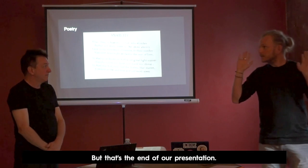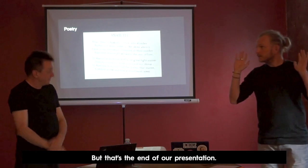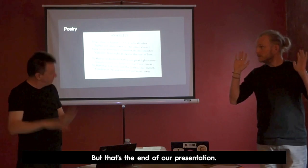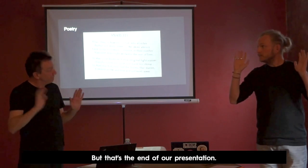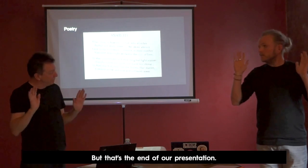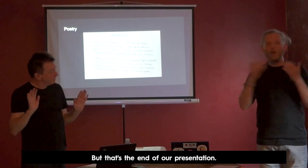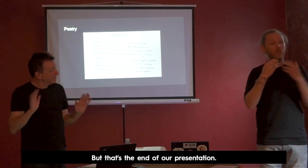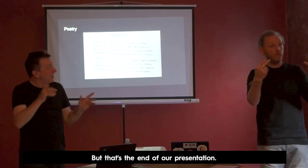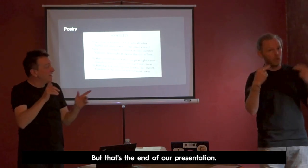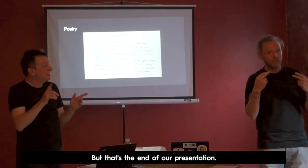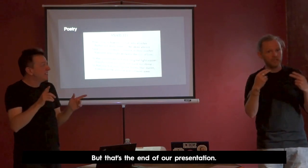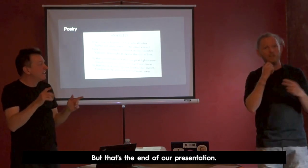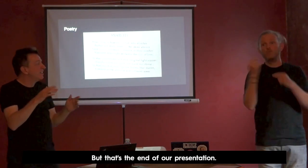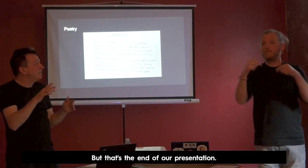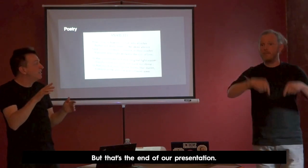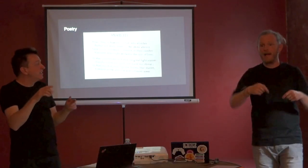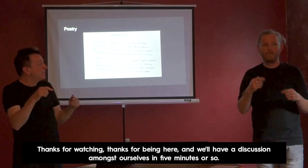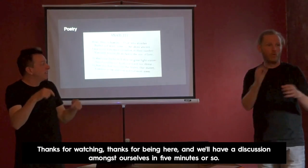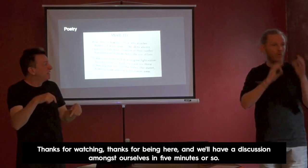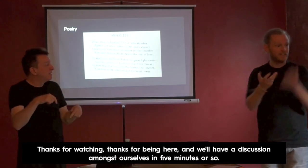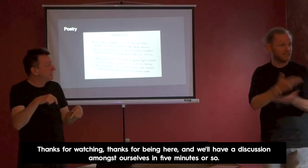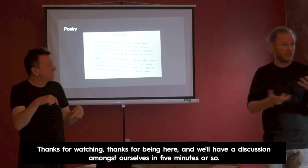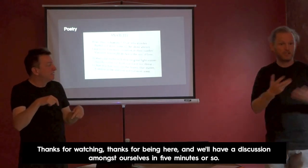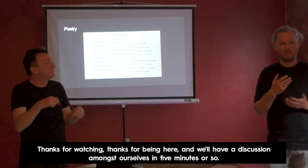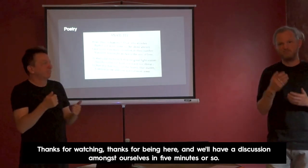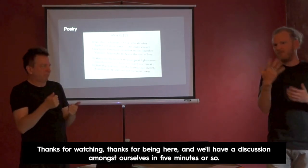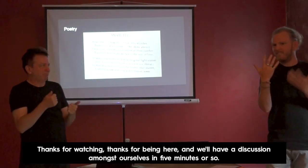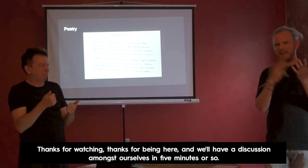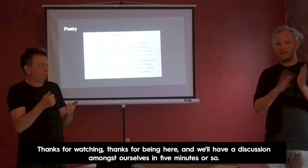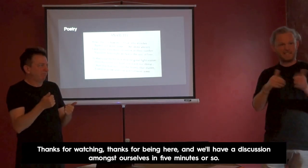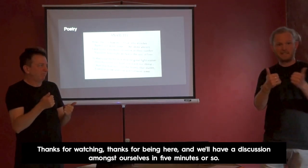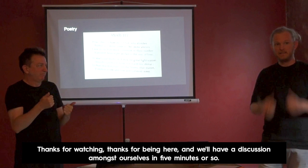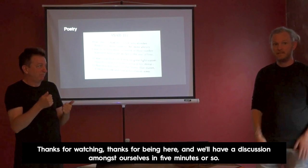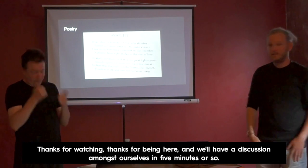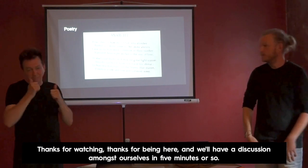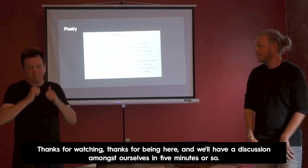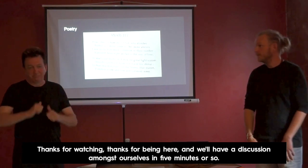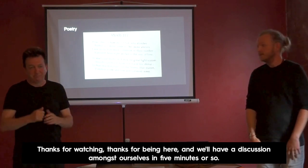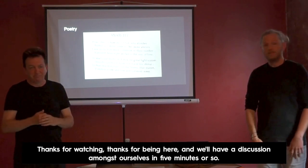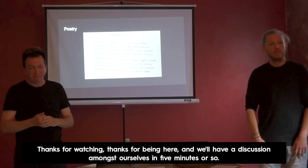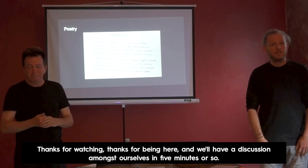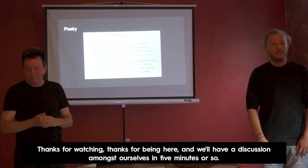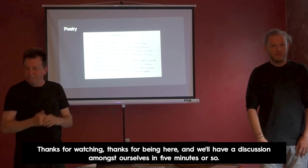But that's the end of our presentation. Thank you for watching. Thank you for being here, and we'll have a discussion amongst ourselves in 5